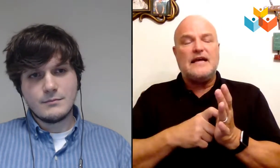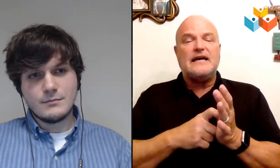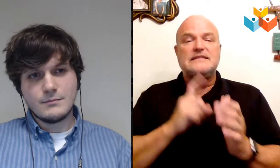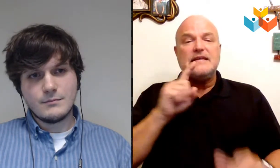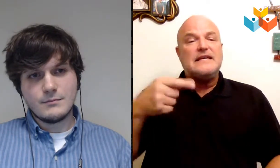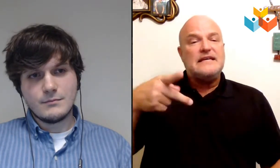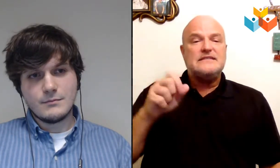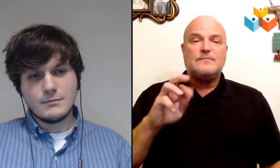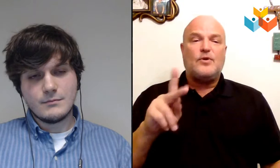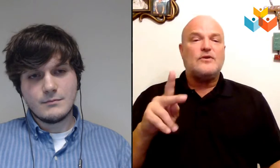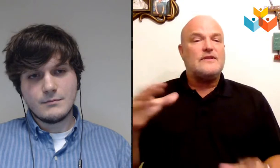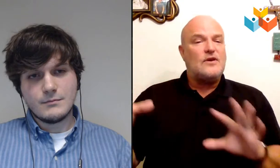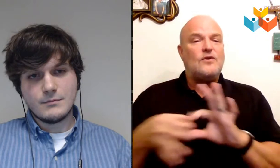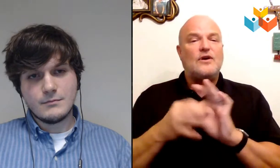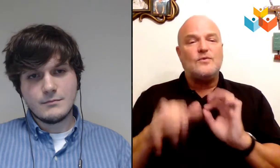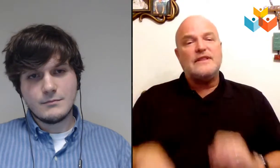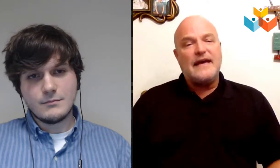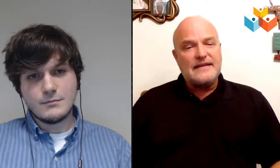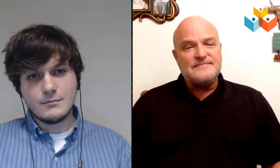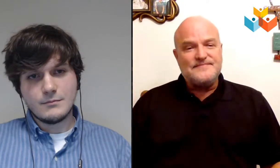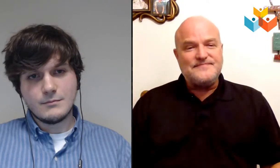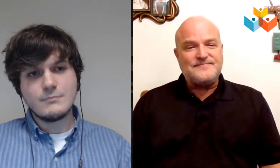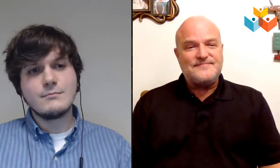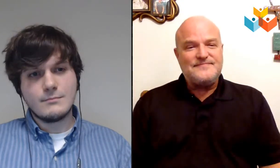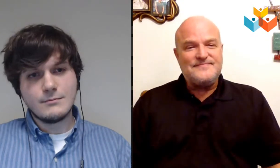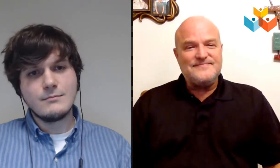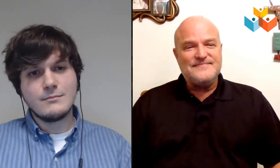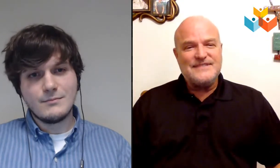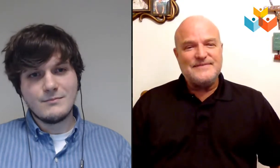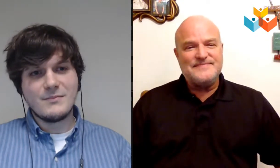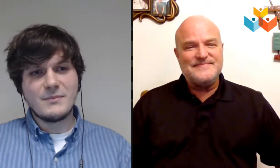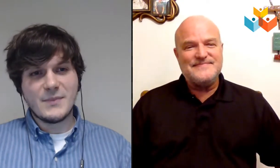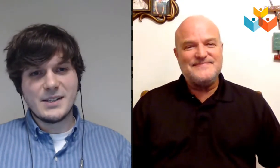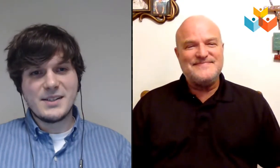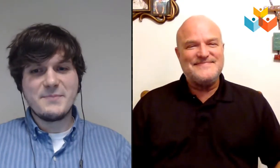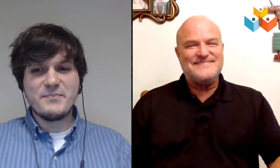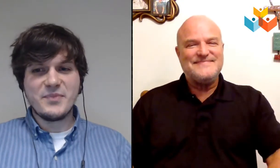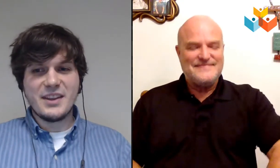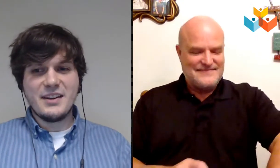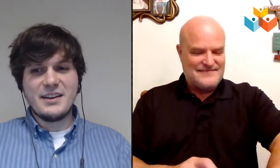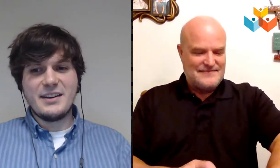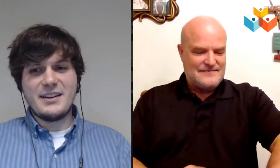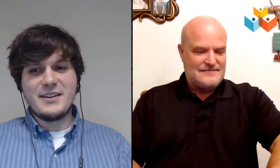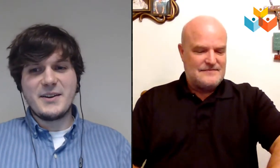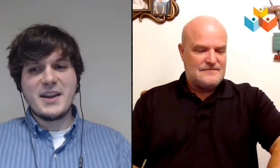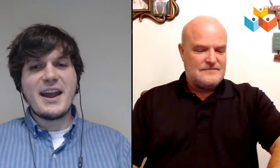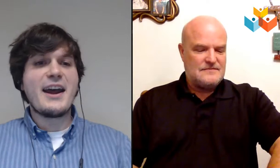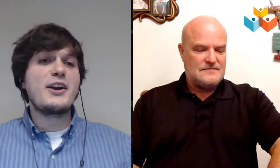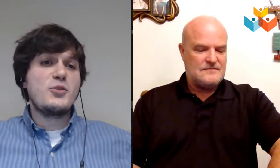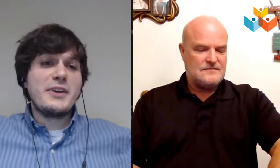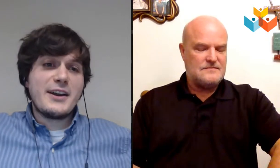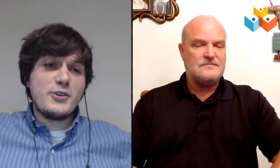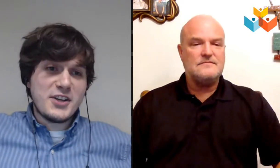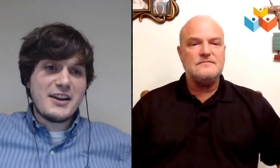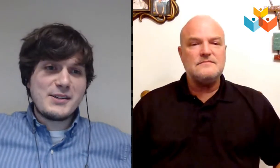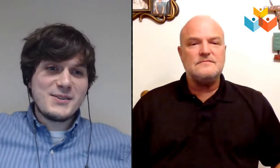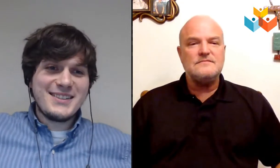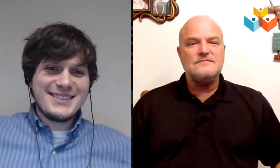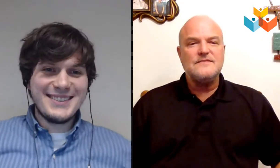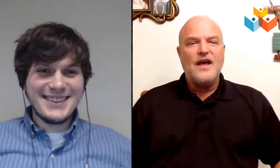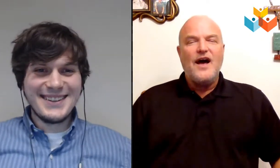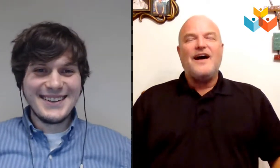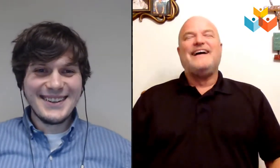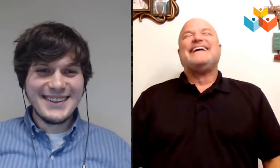being recognized is the perk that go along with that. I see. And how do you pick out your